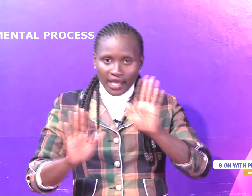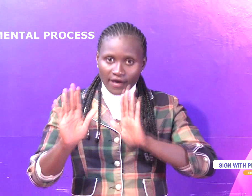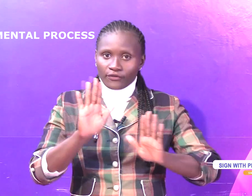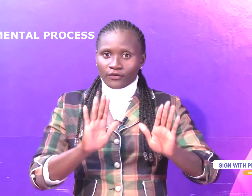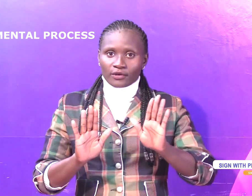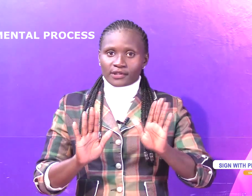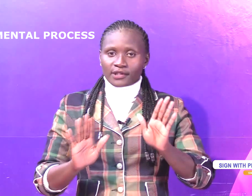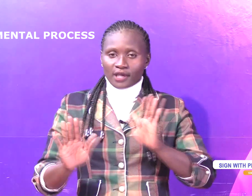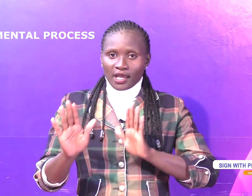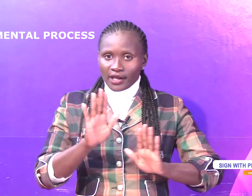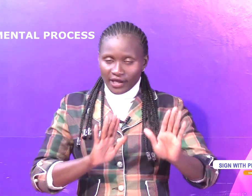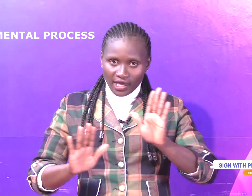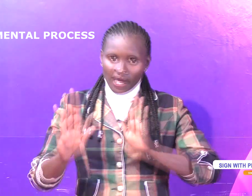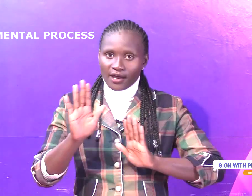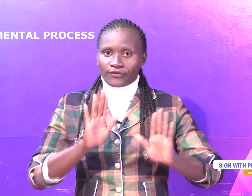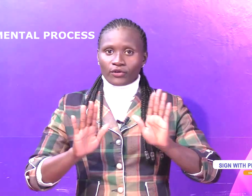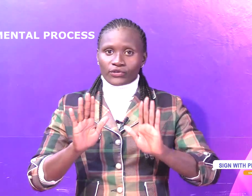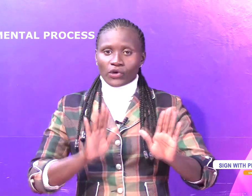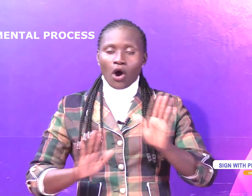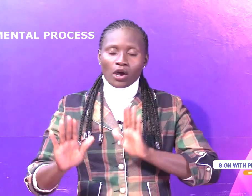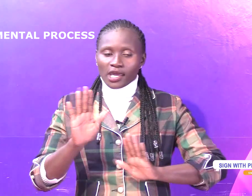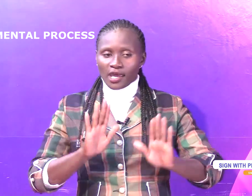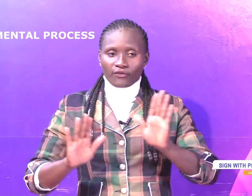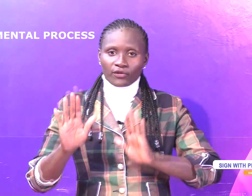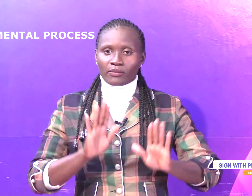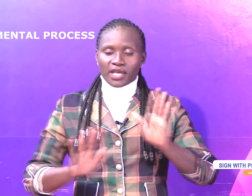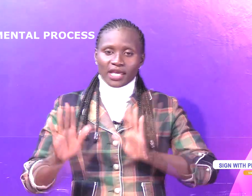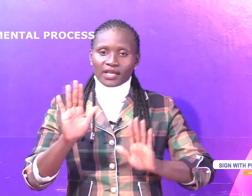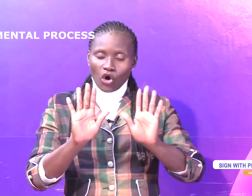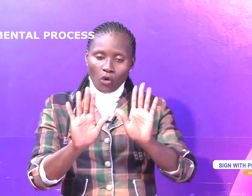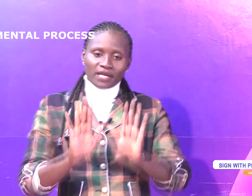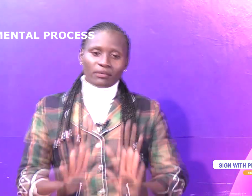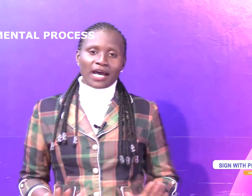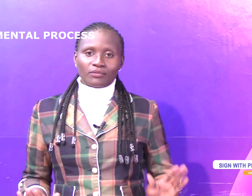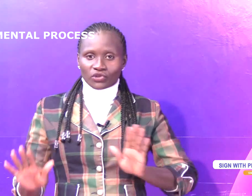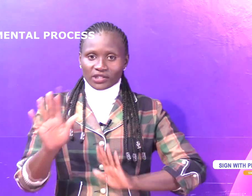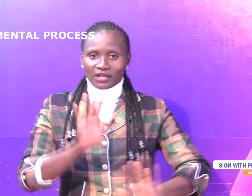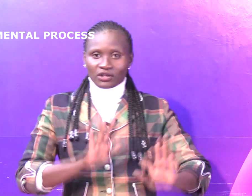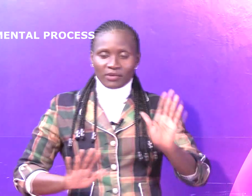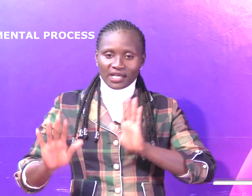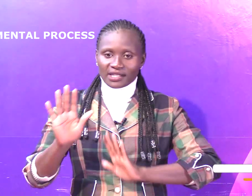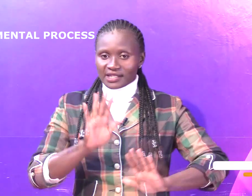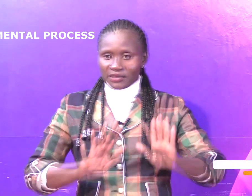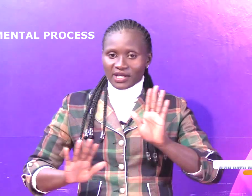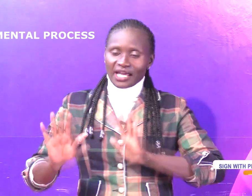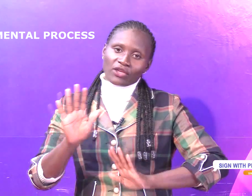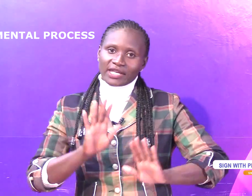careful, careful. So careful, you're making open palm, you're making this something like you're dancing.